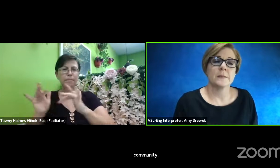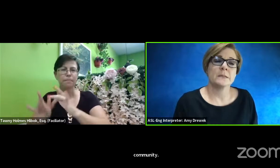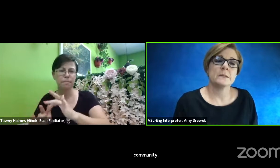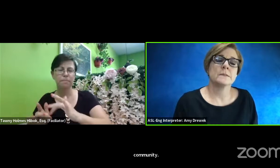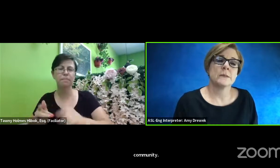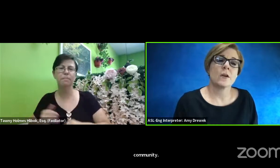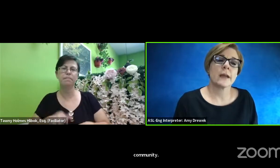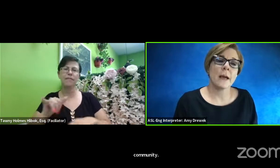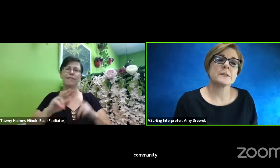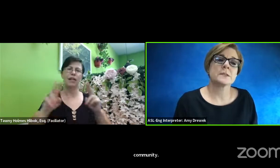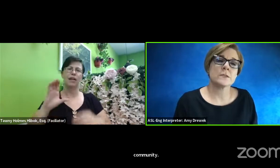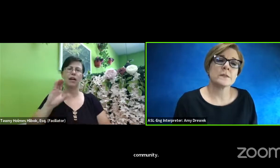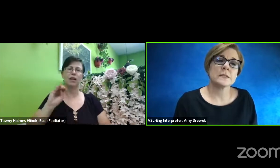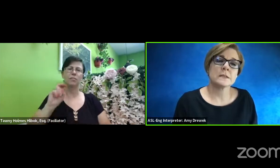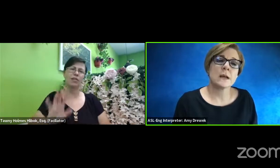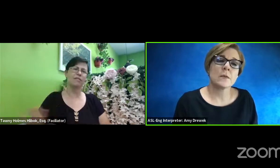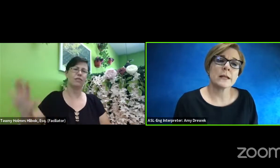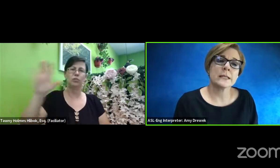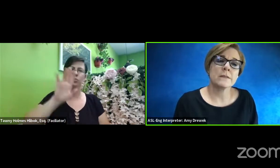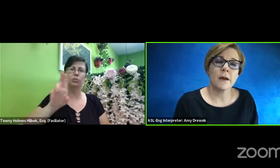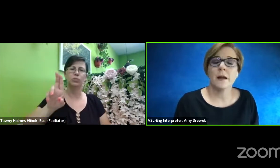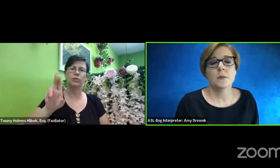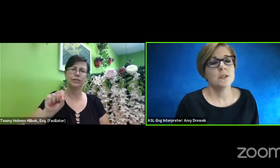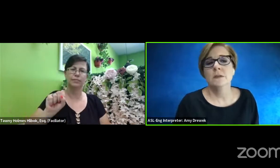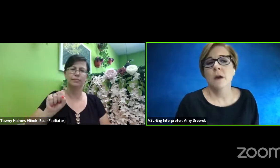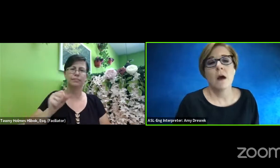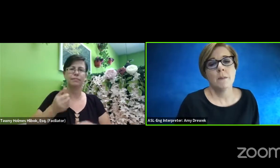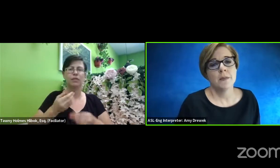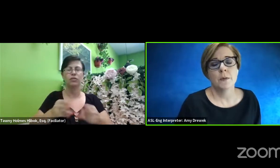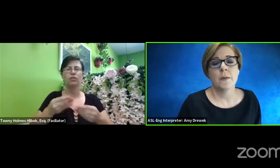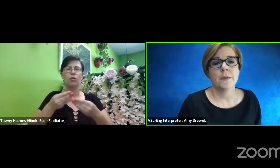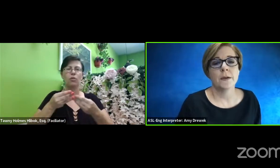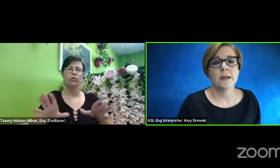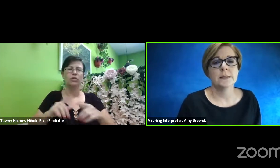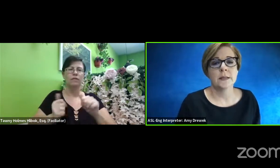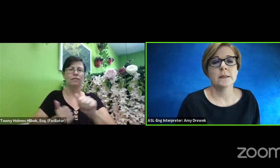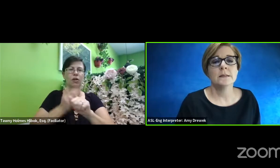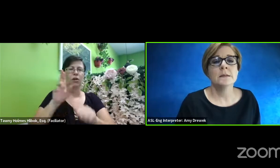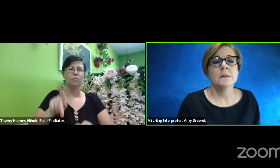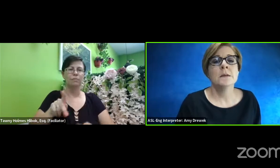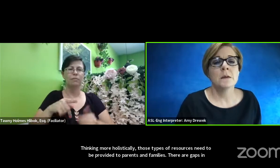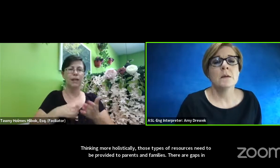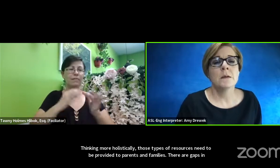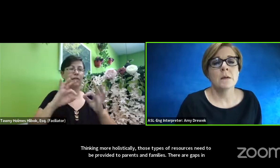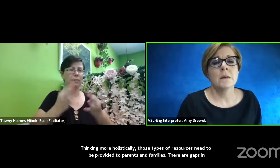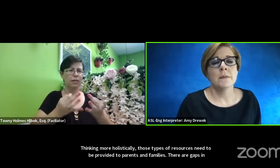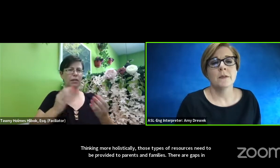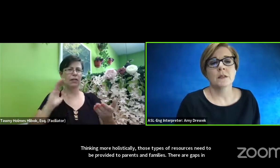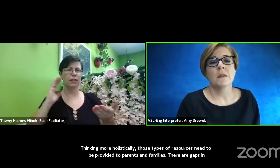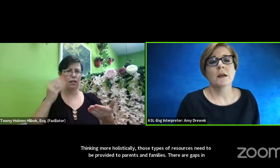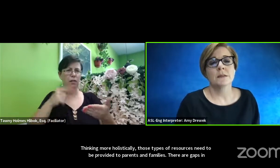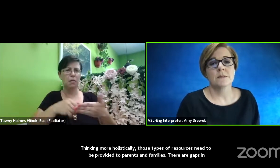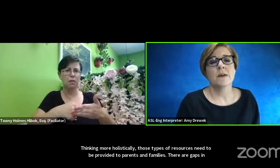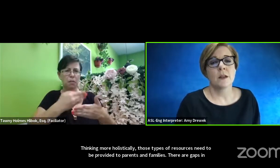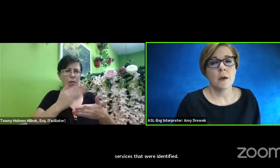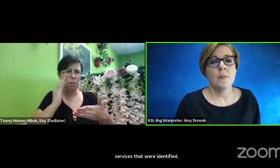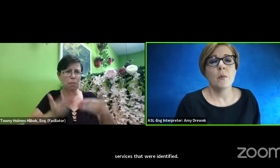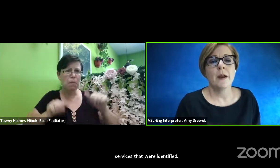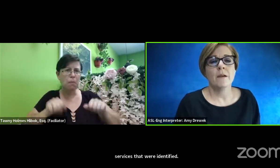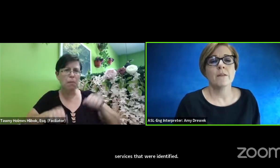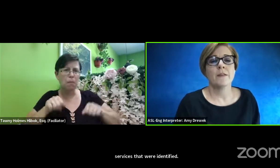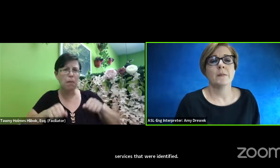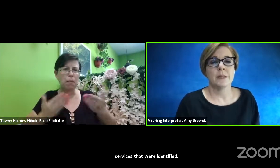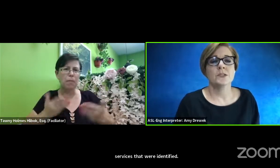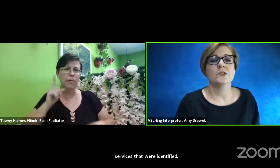parents and families. There are gaps in services that were identified, which is common throughout the United States. There's a loss to